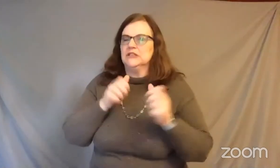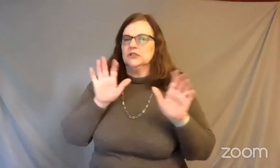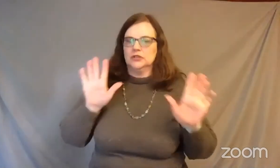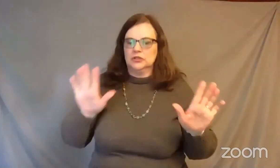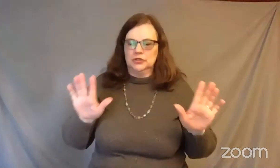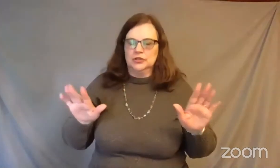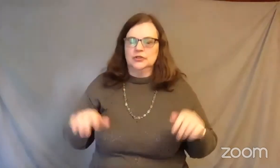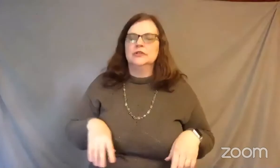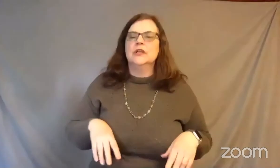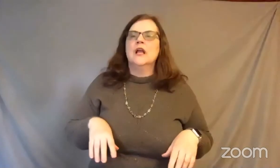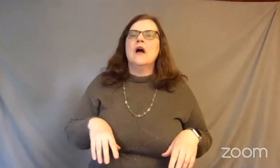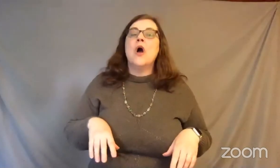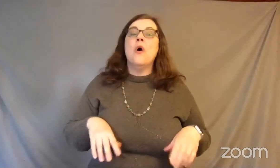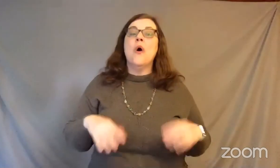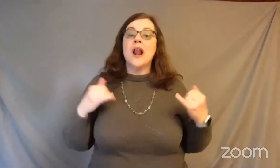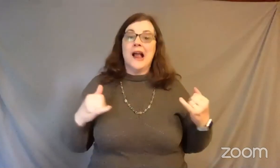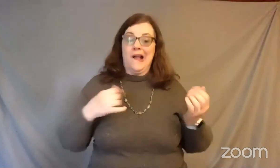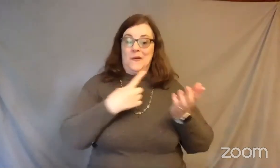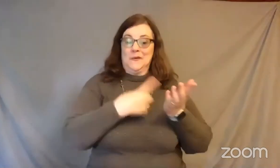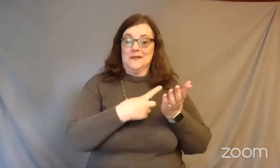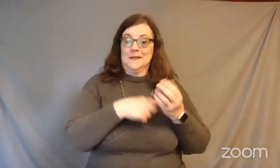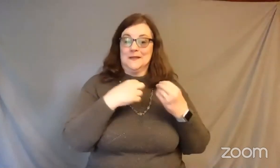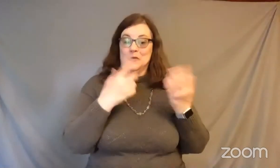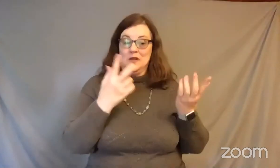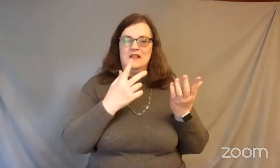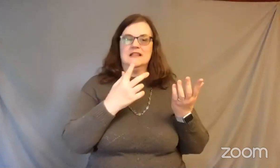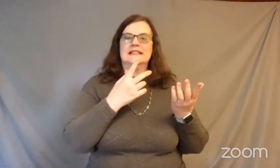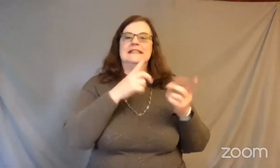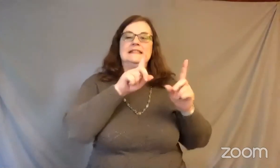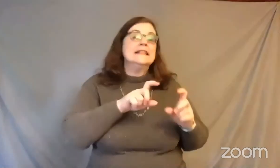tested their sign language and their spoken language in production.